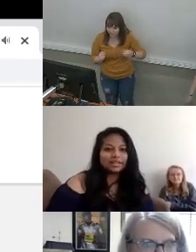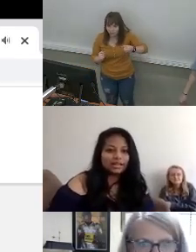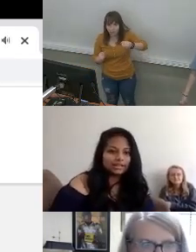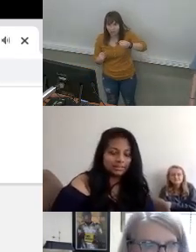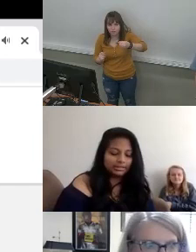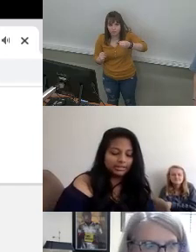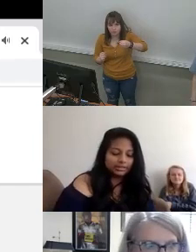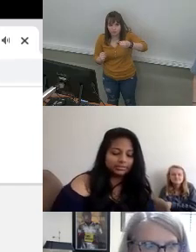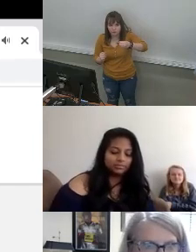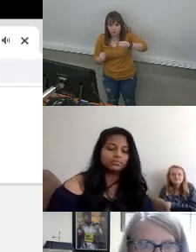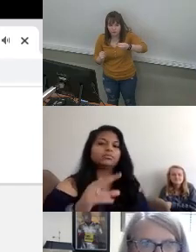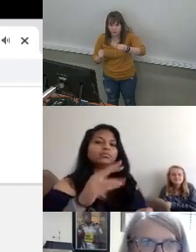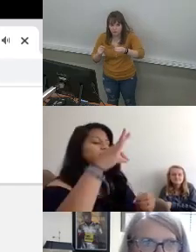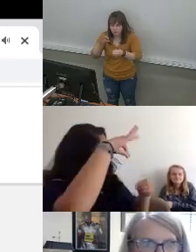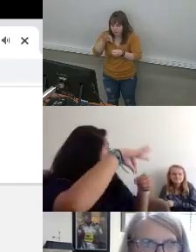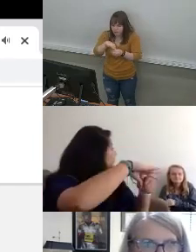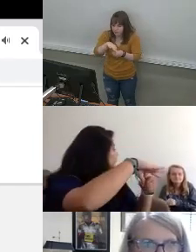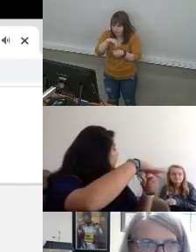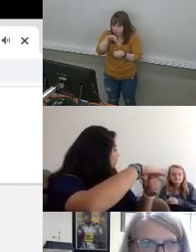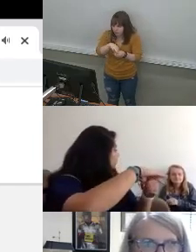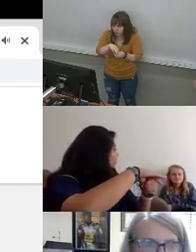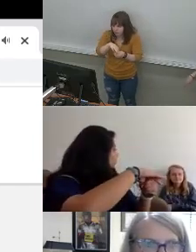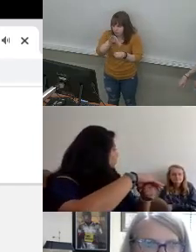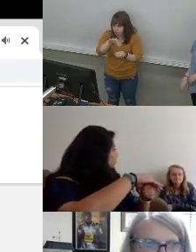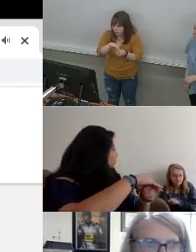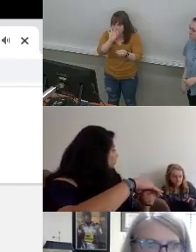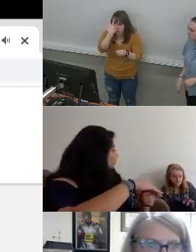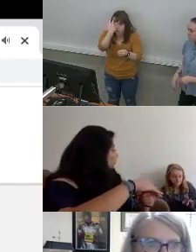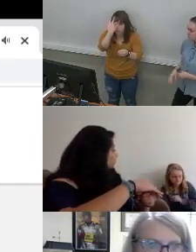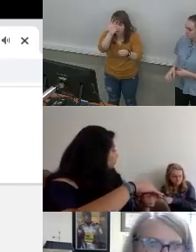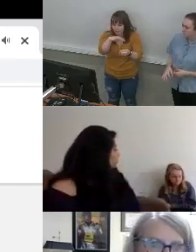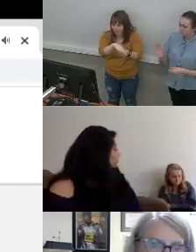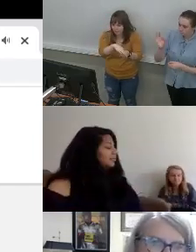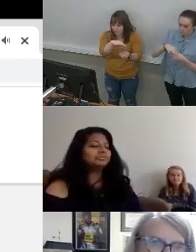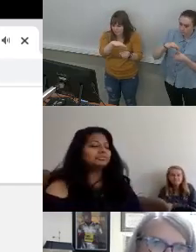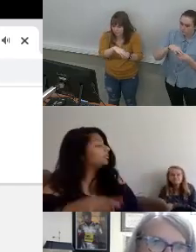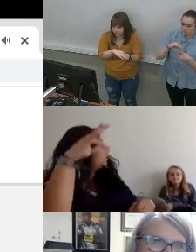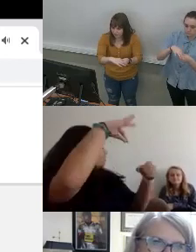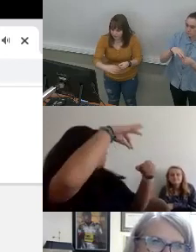All right, you got your open hand here. Got the okay.